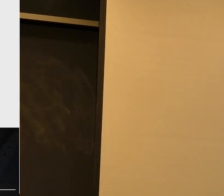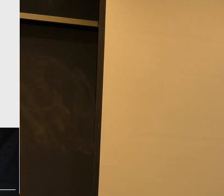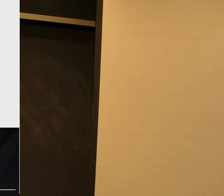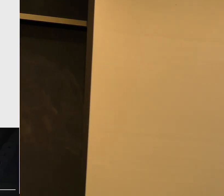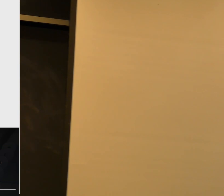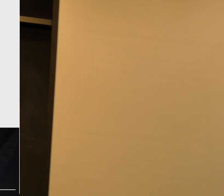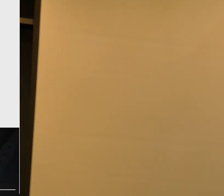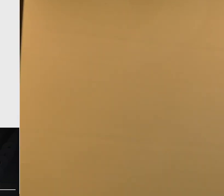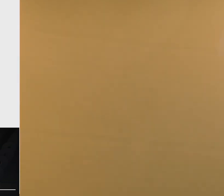Awesome presentation.